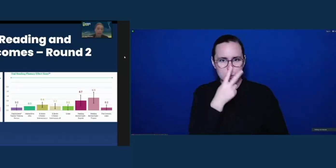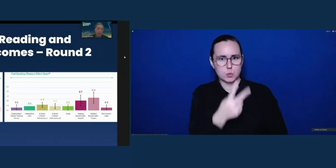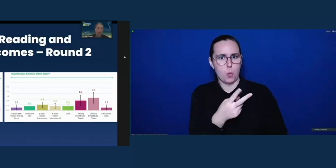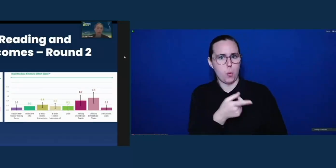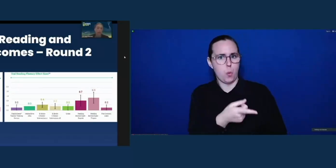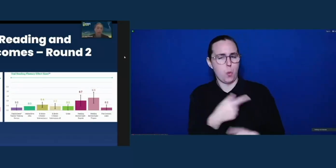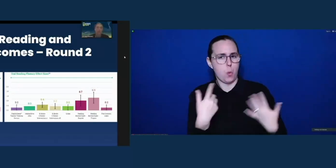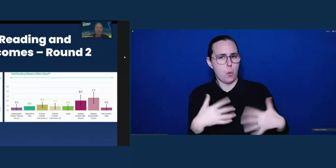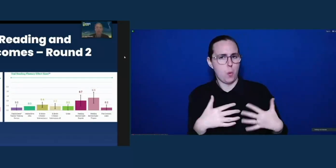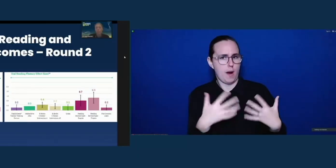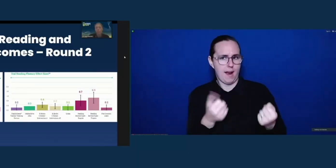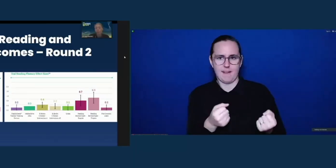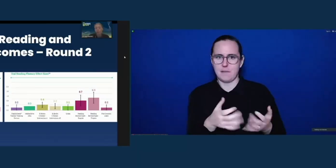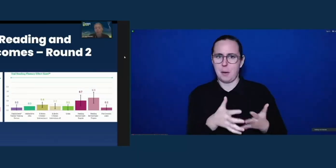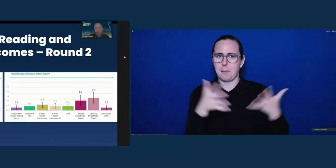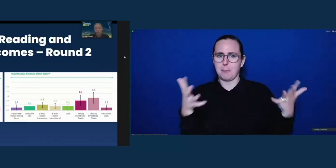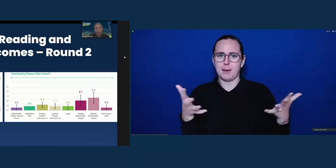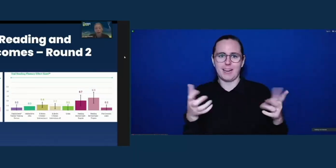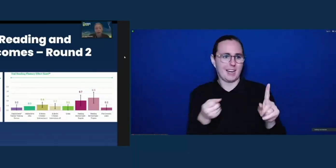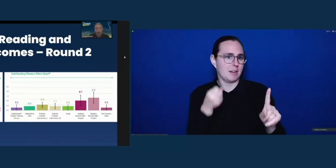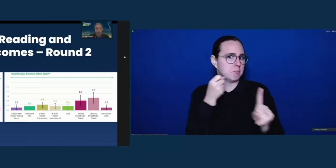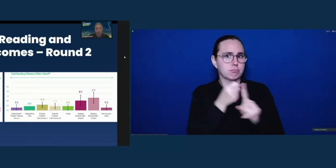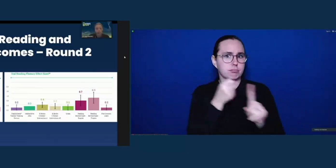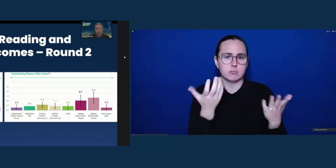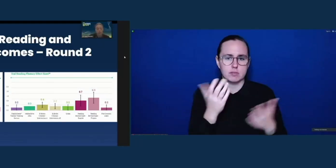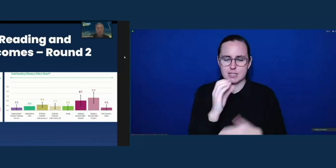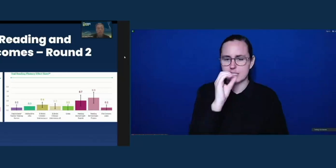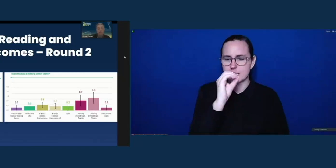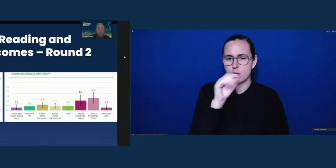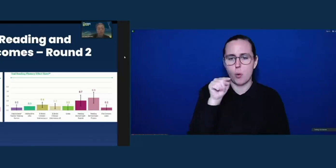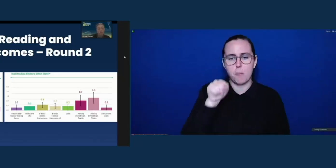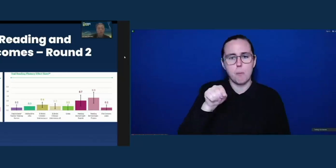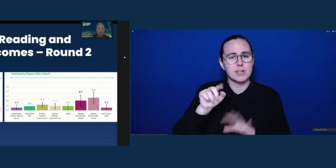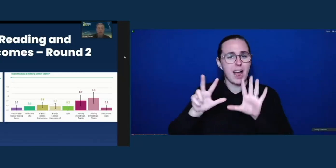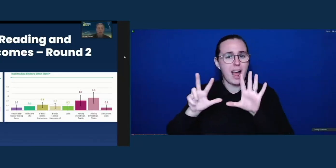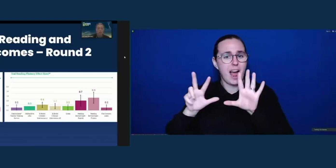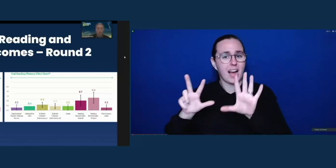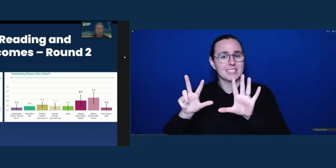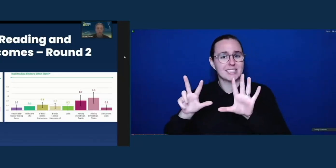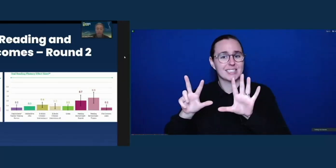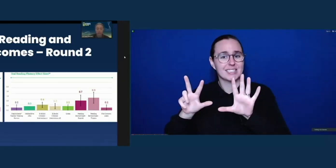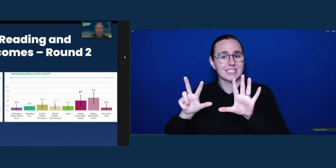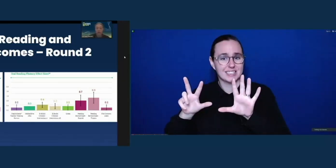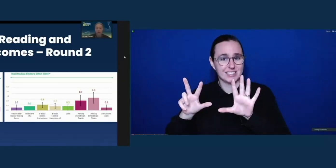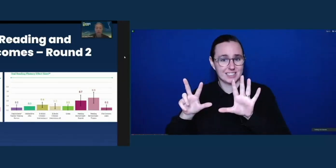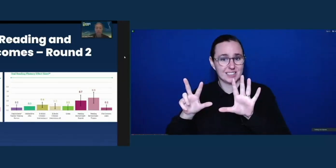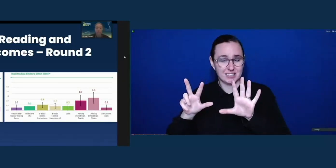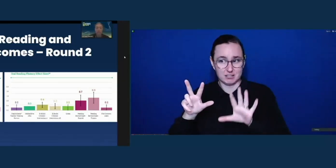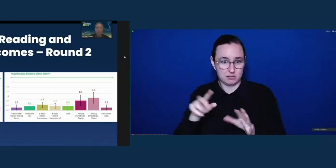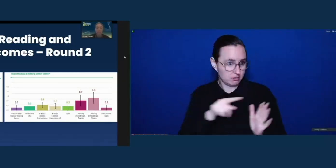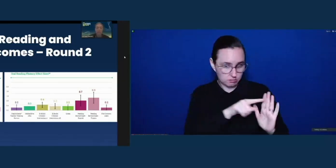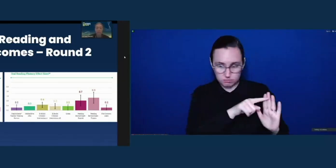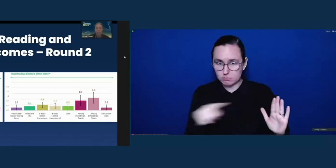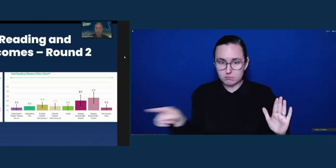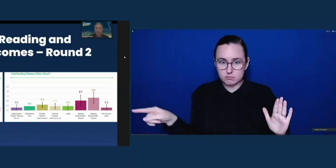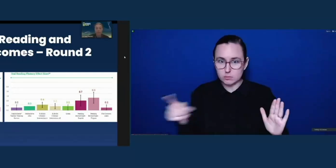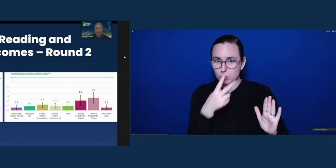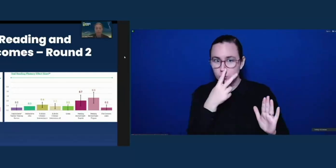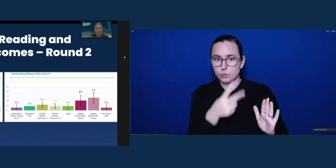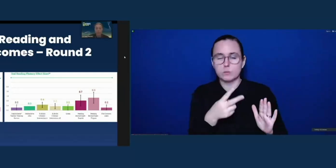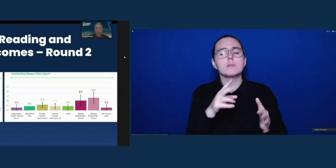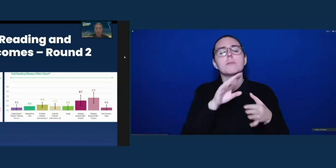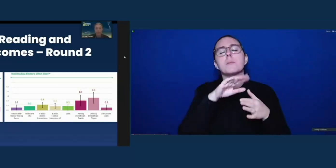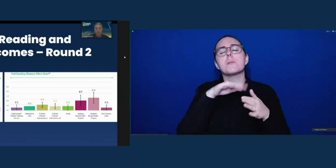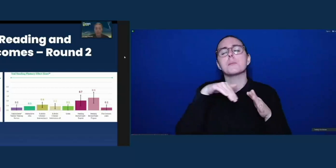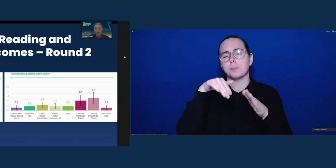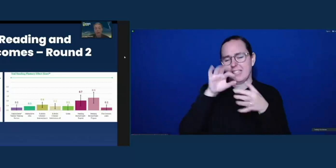0.8 across the board for the projects that measured this particular skill. And for oral reading